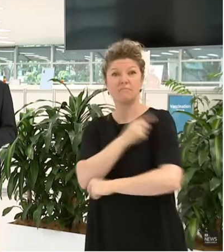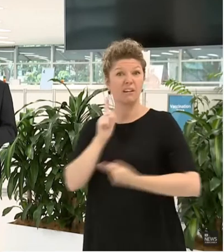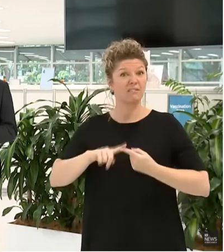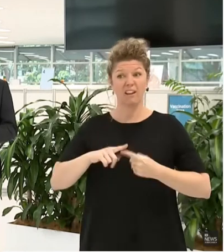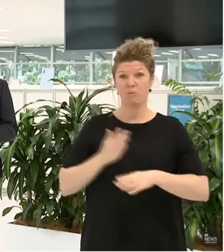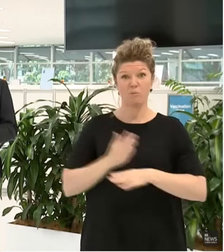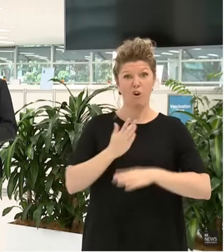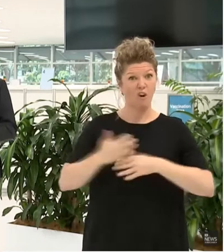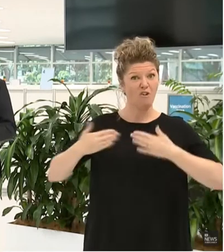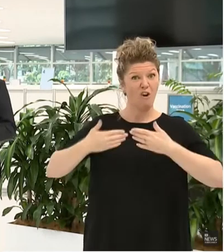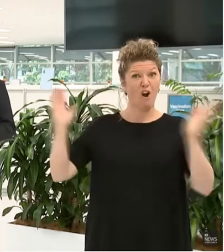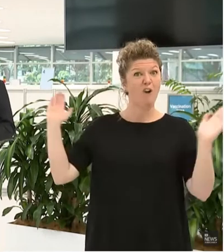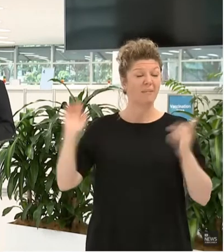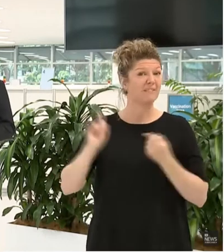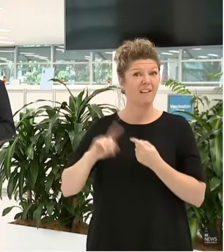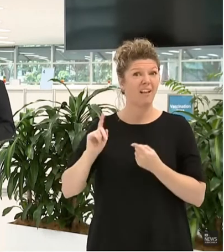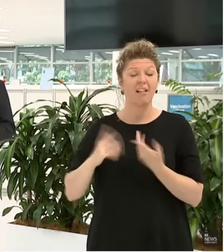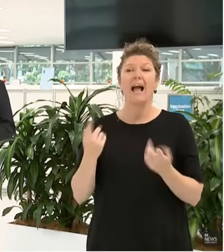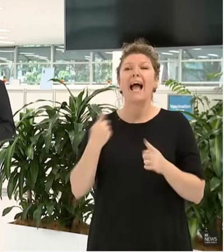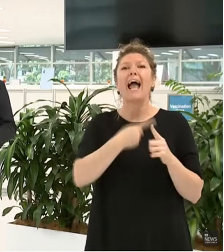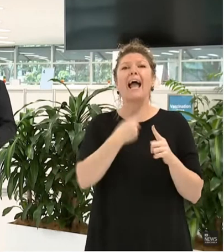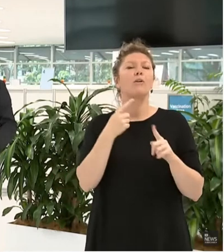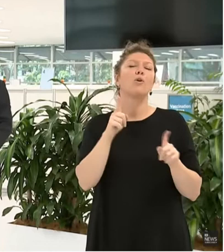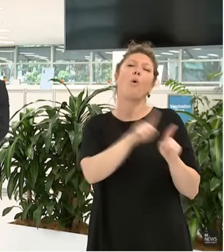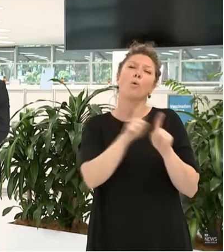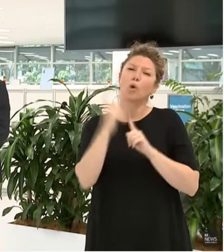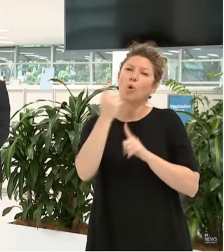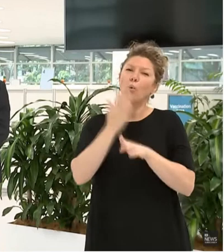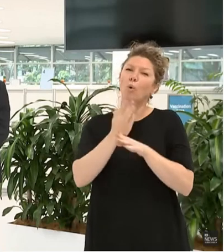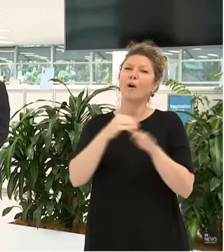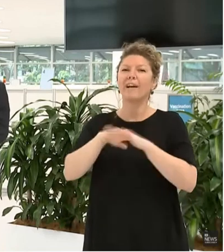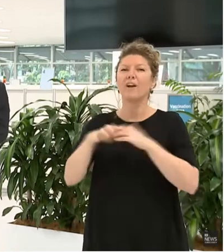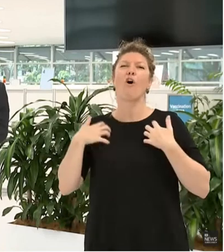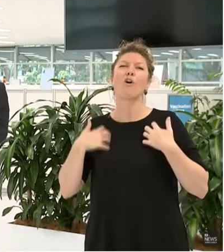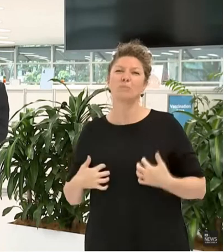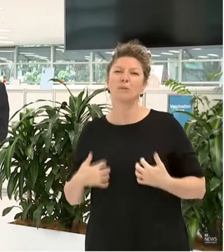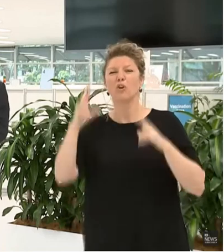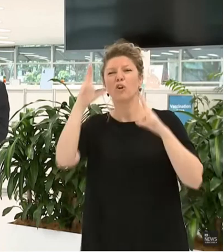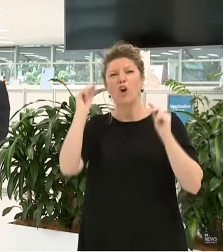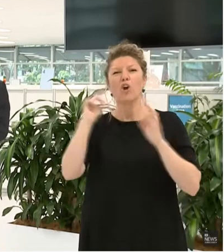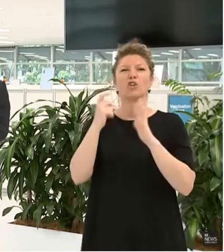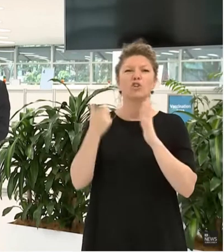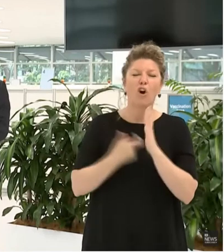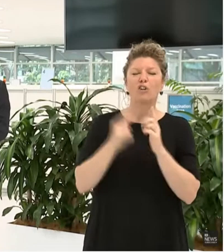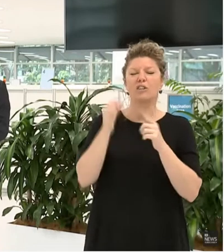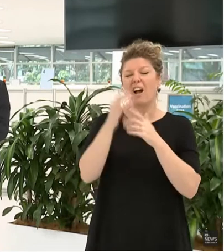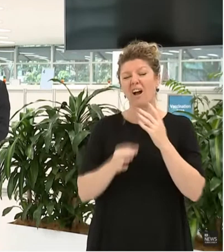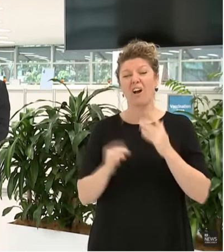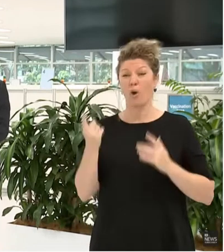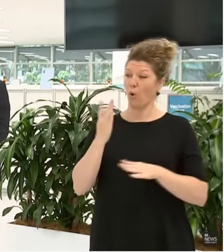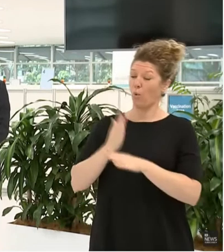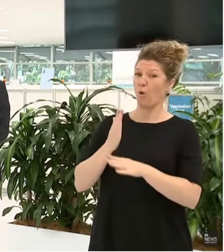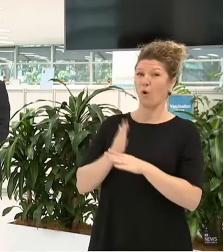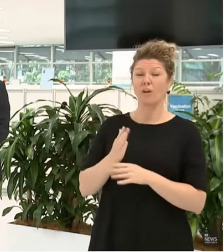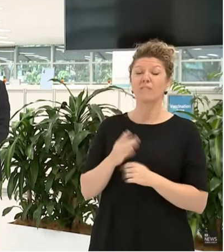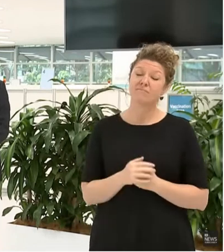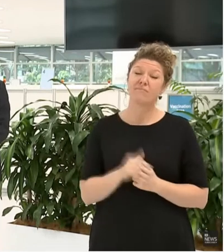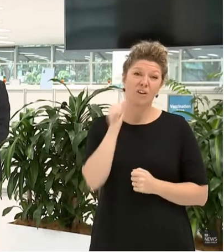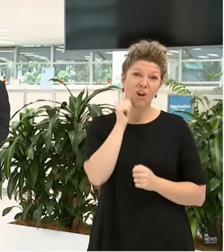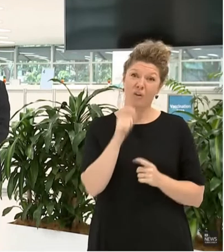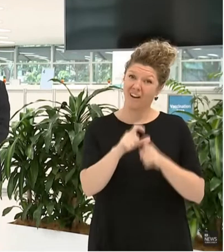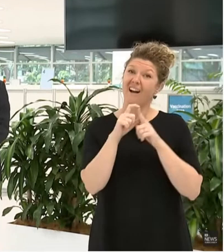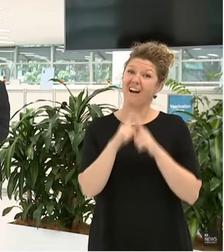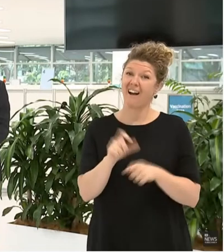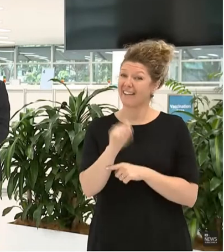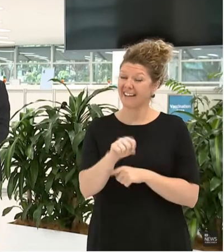this period of time, and all our health workers in our hospitals as well. There will be challenges. Let's not shy away from that. There